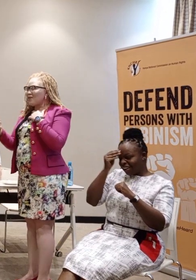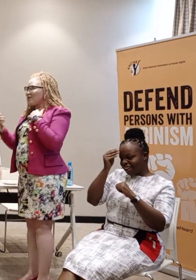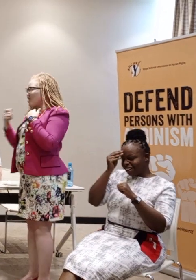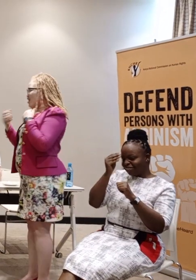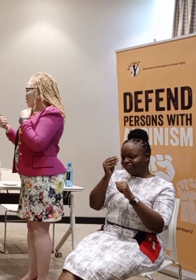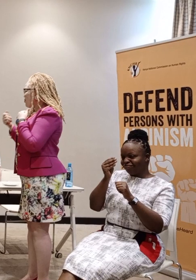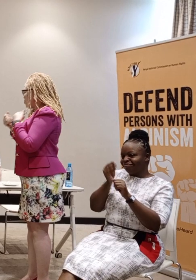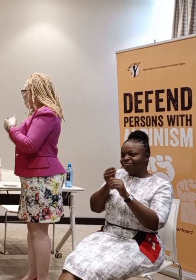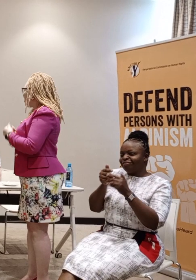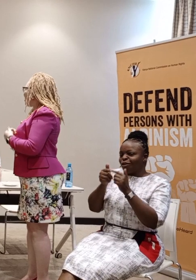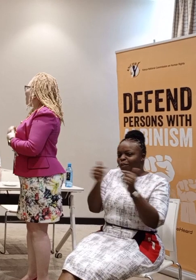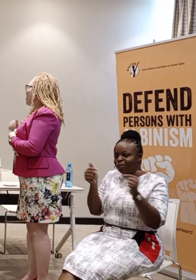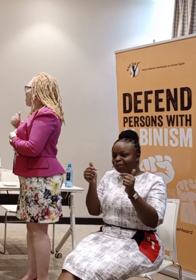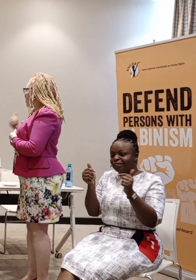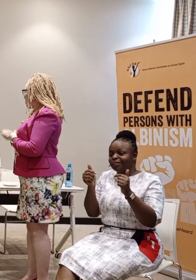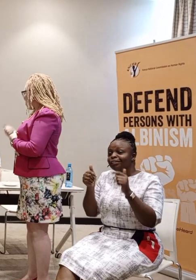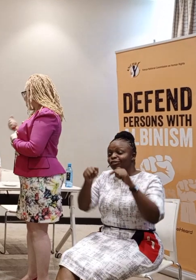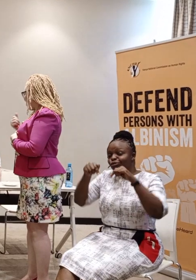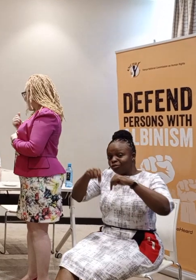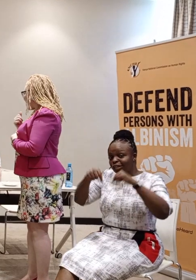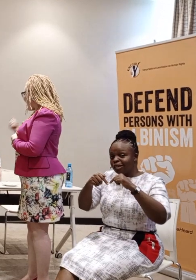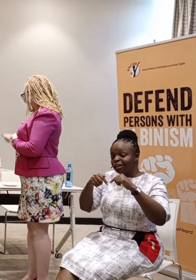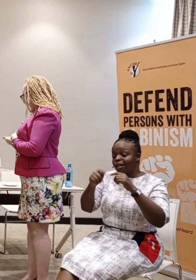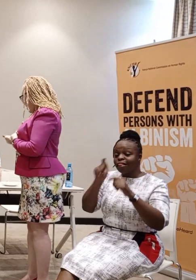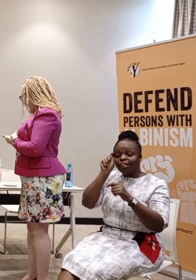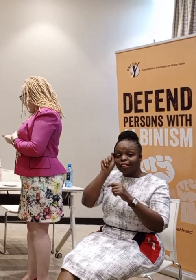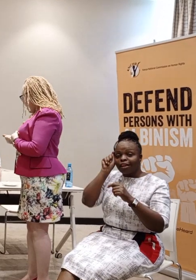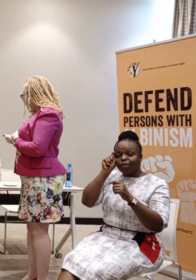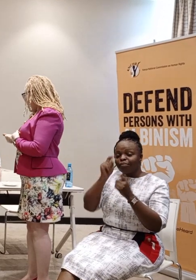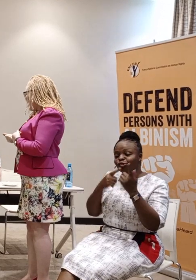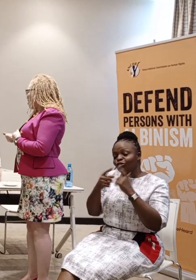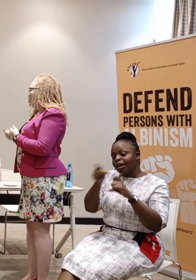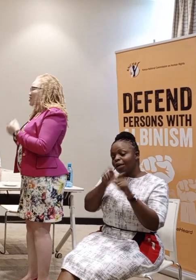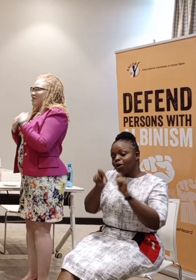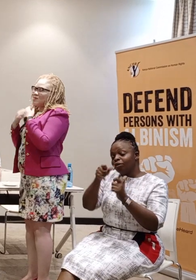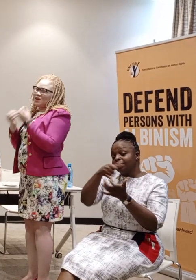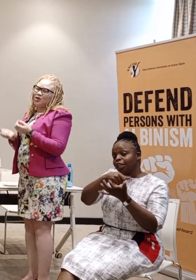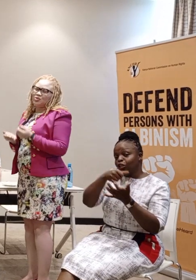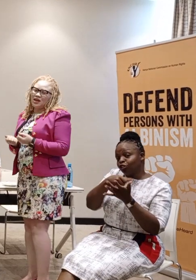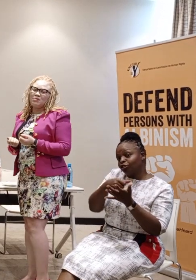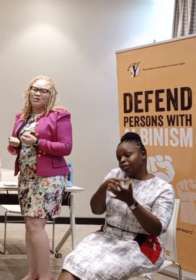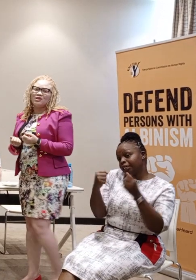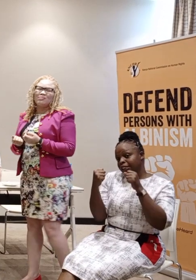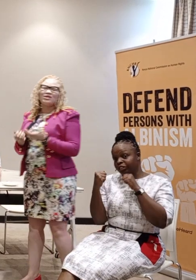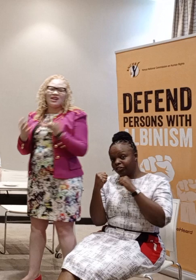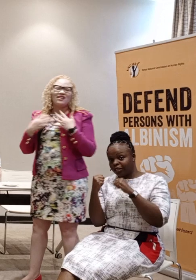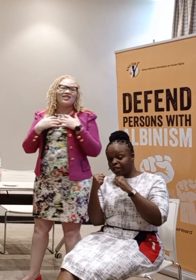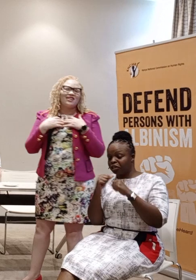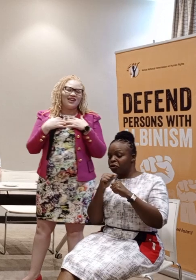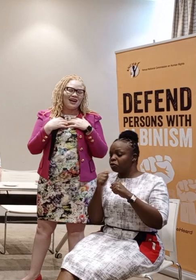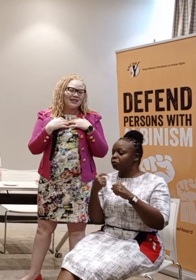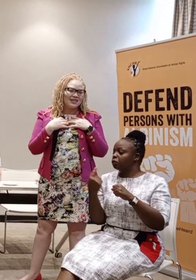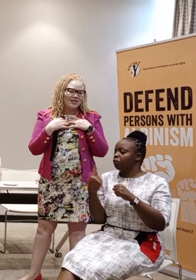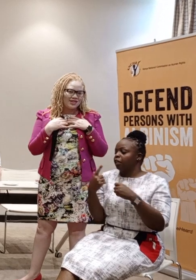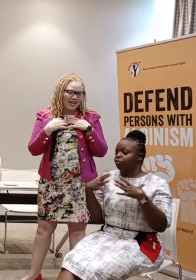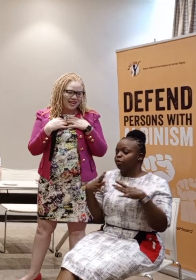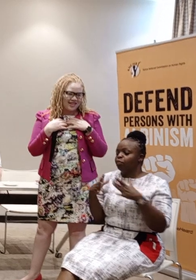And because the theme today talks about inclusion being strength, it's not just persons with albinism telling